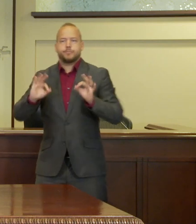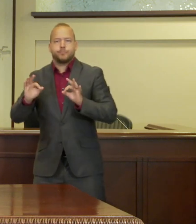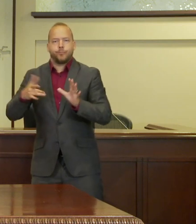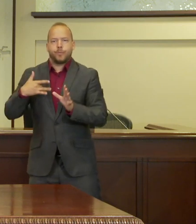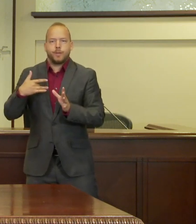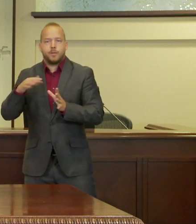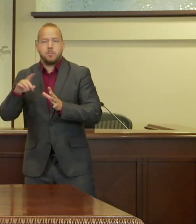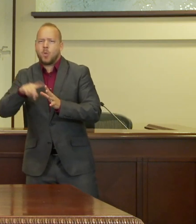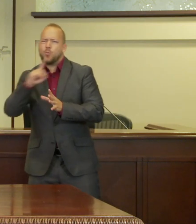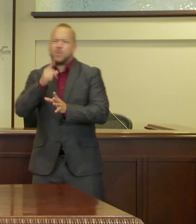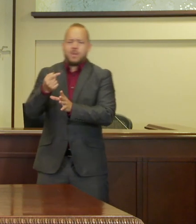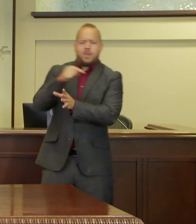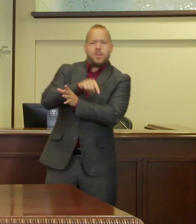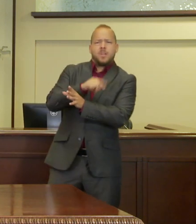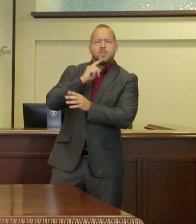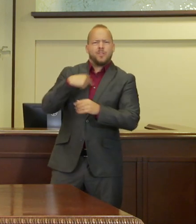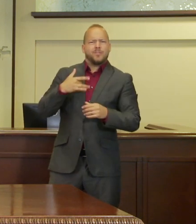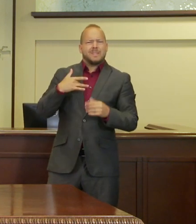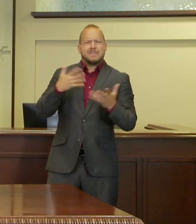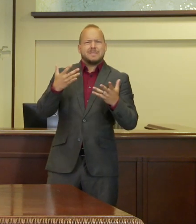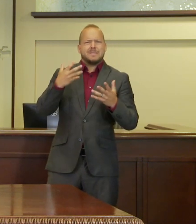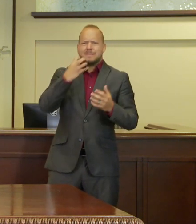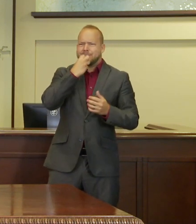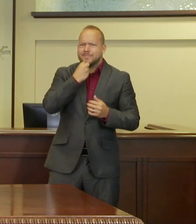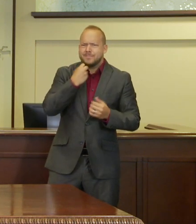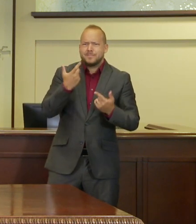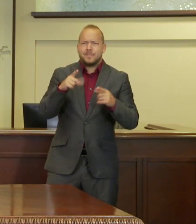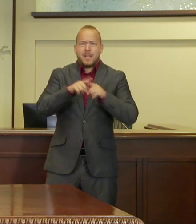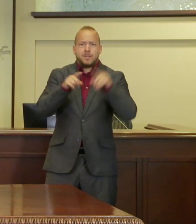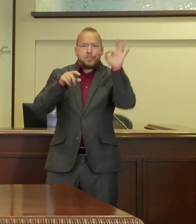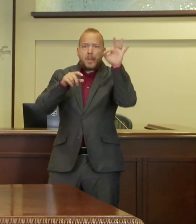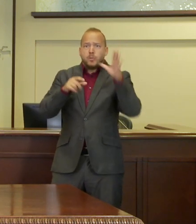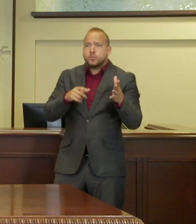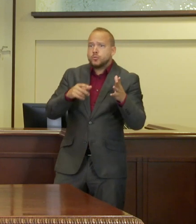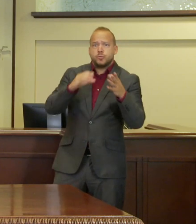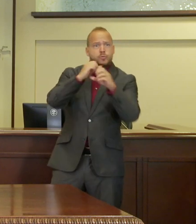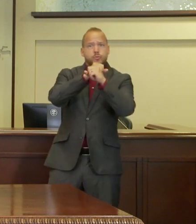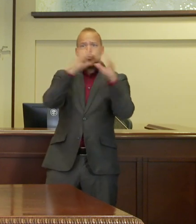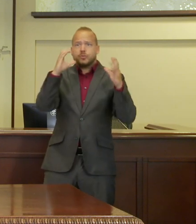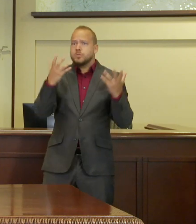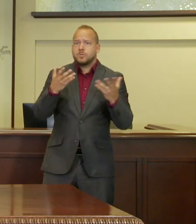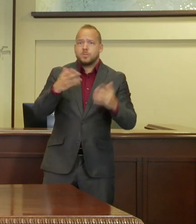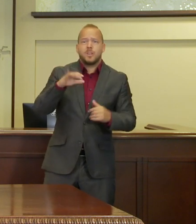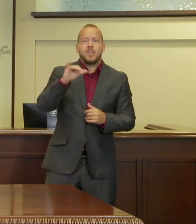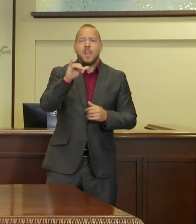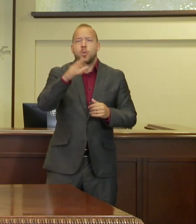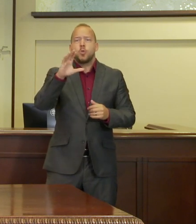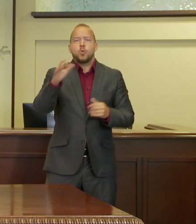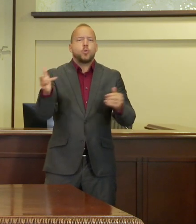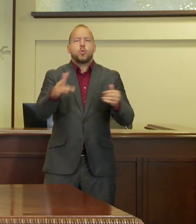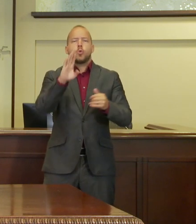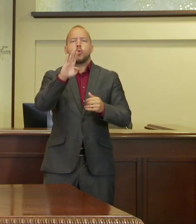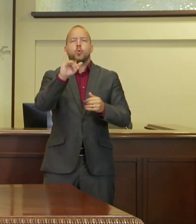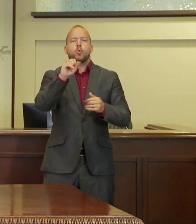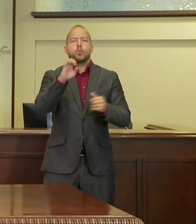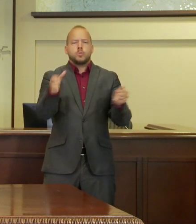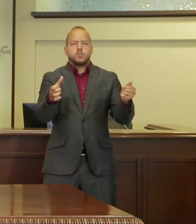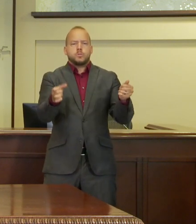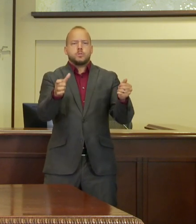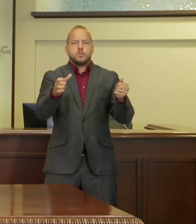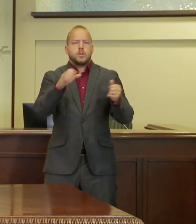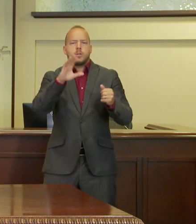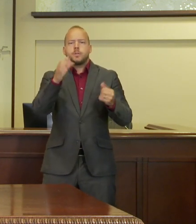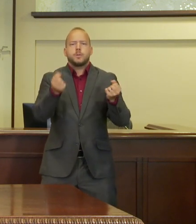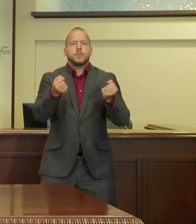my cruise control at 20 miles an hour when I'm driving on a Portland city street because I'm not worried that I won't come home.